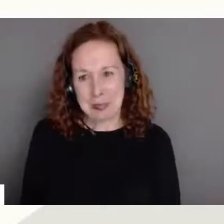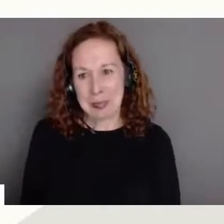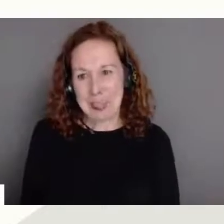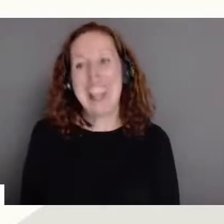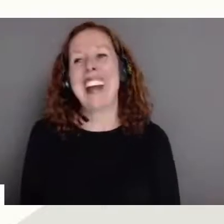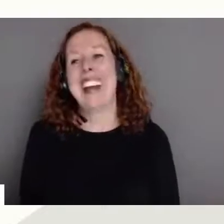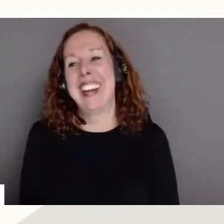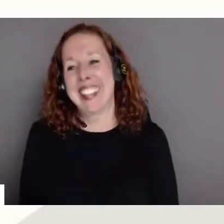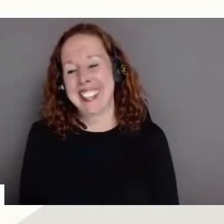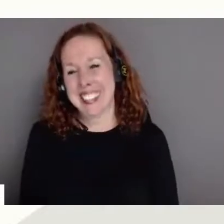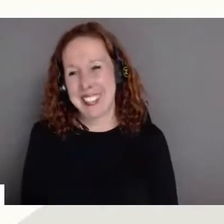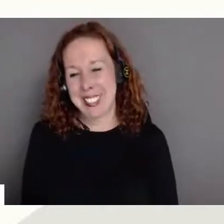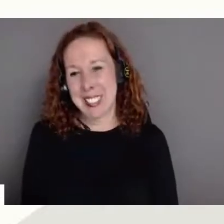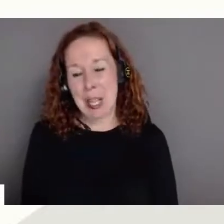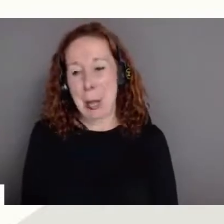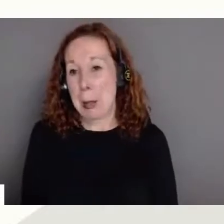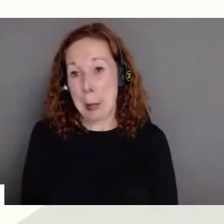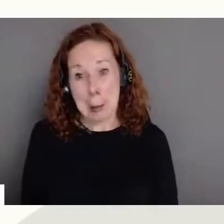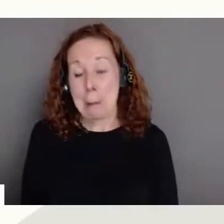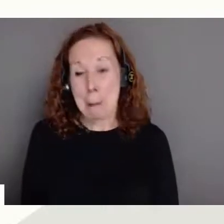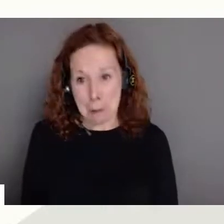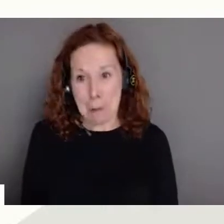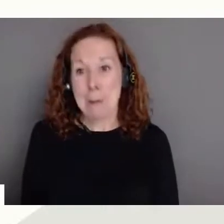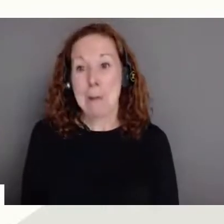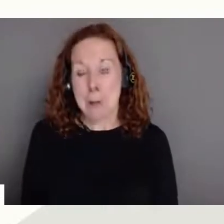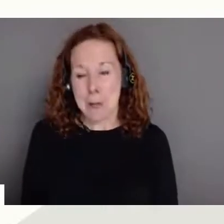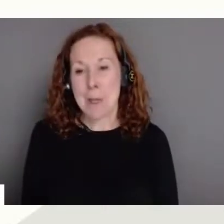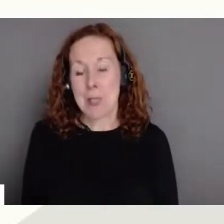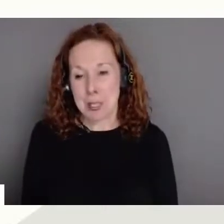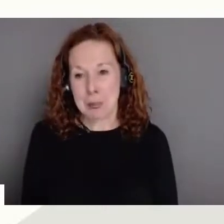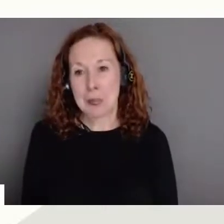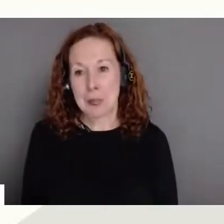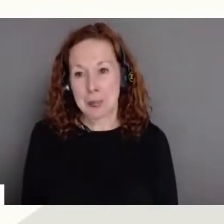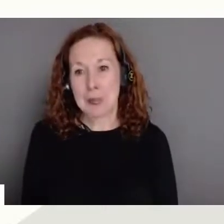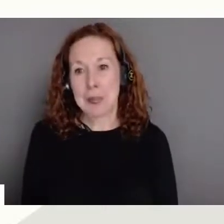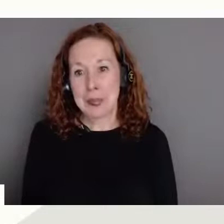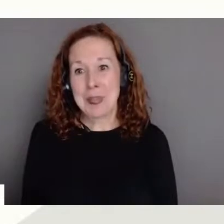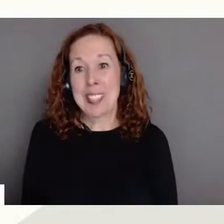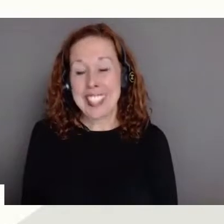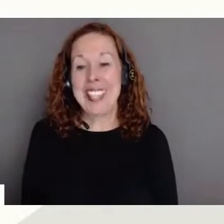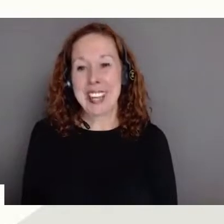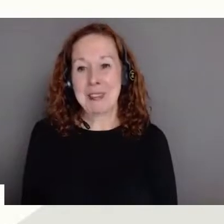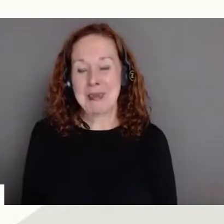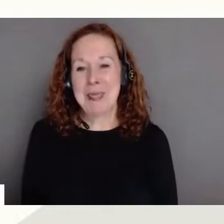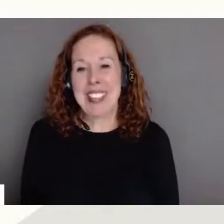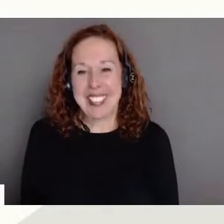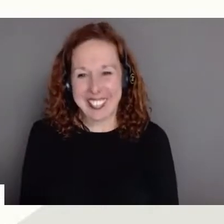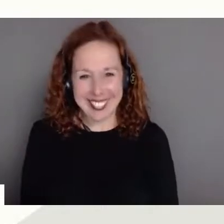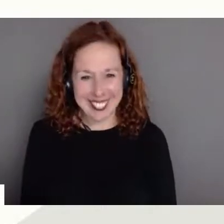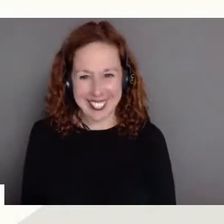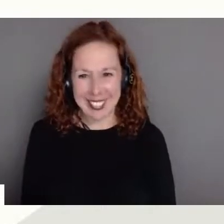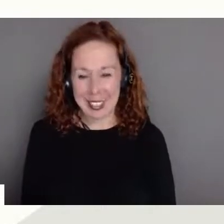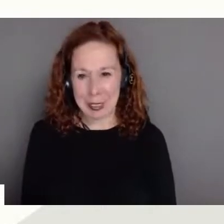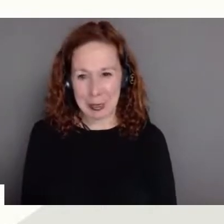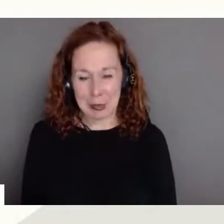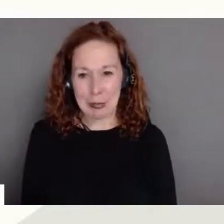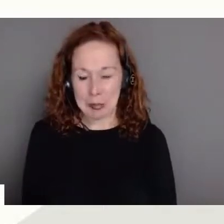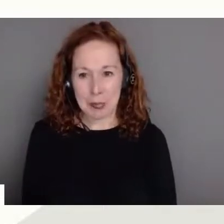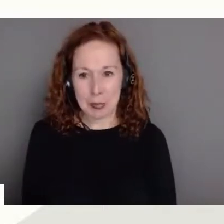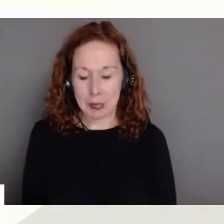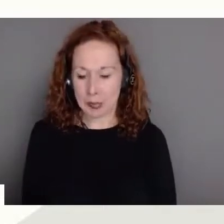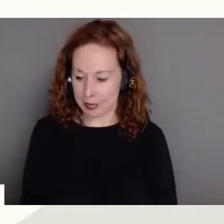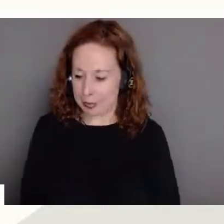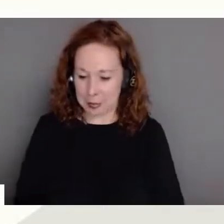holidays. Yeah. And you're just like, no thanks. I'm just having some wine." So Yeah. do you get that from folks that find